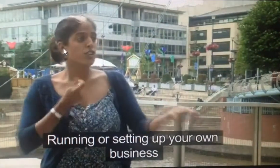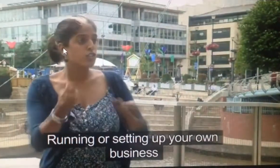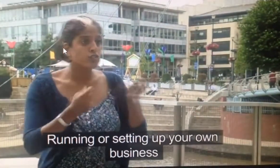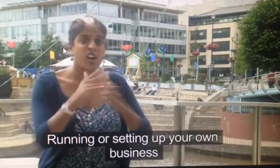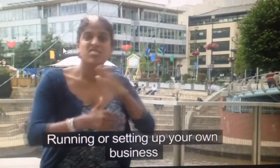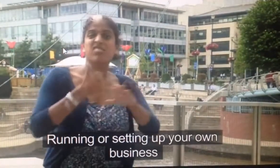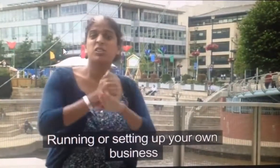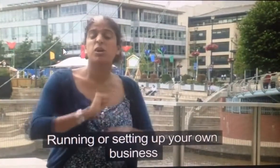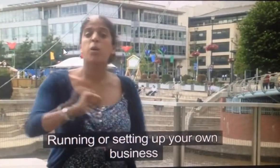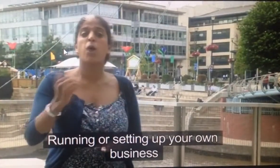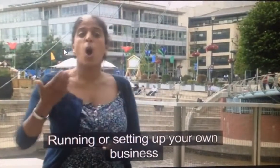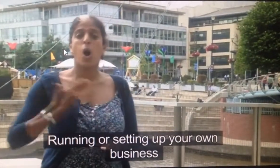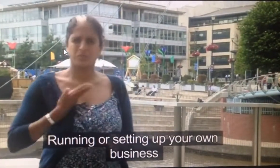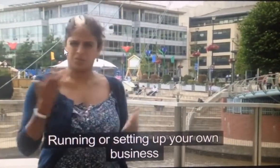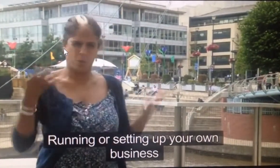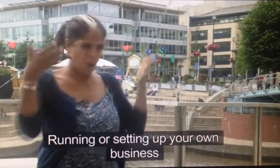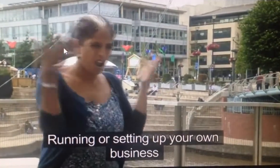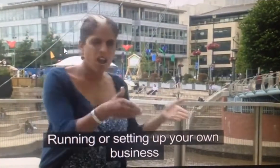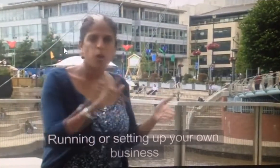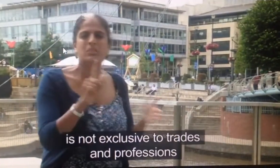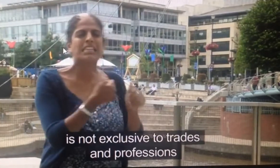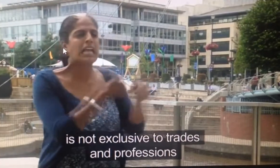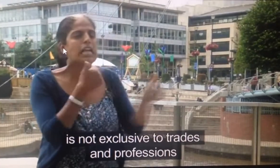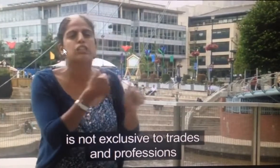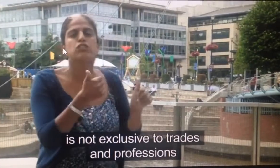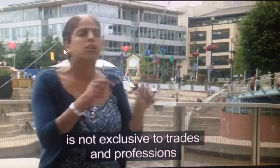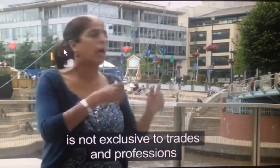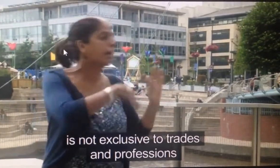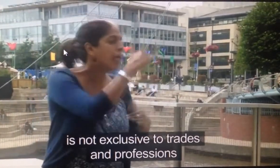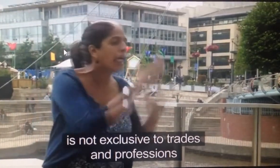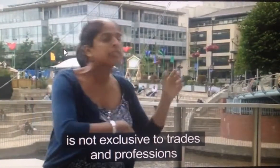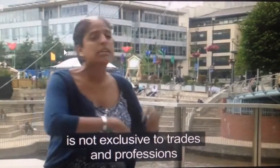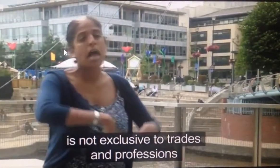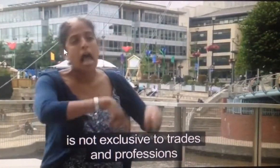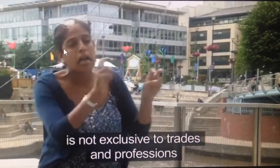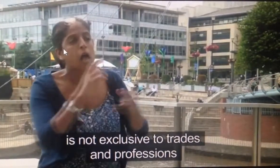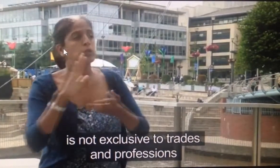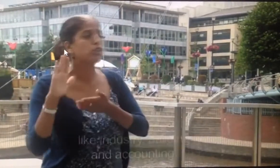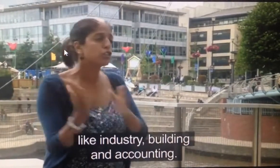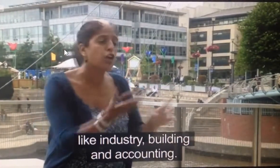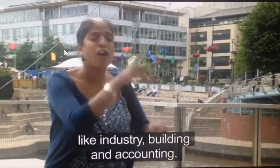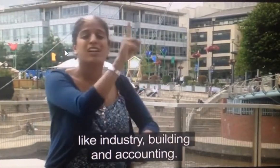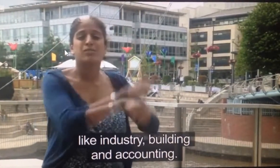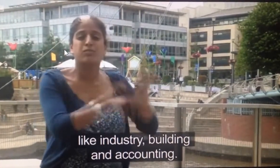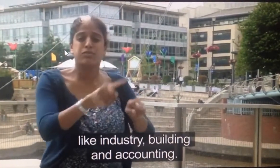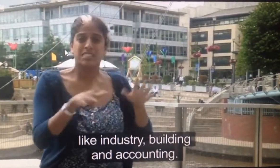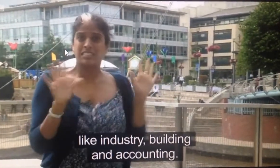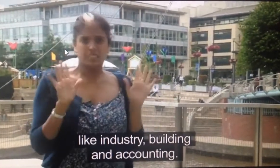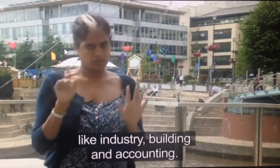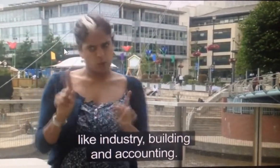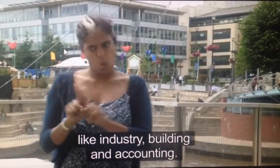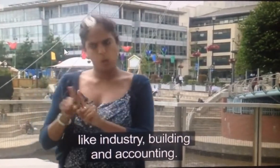running or setting up your own business is not exclusive to trades and professions like industry building and accounting